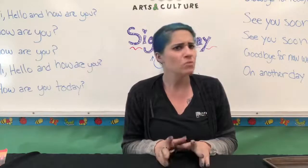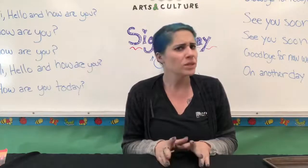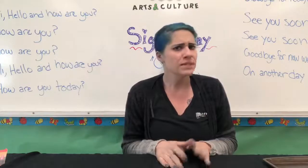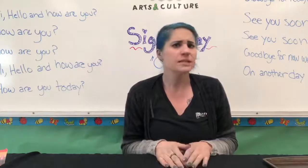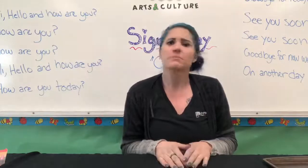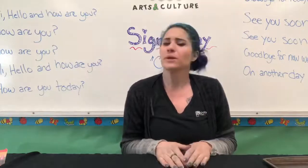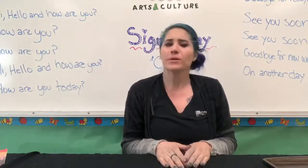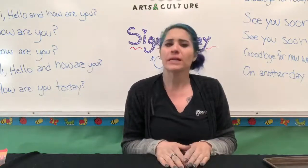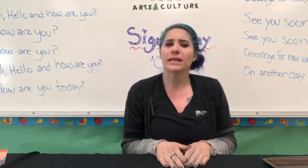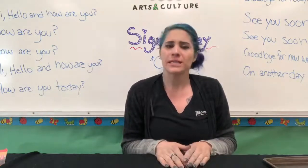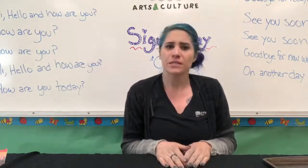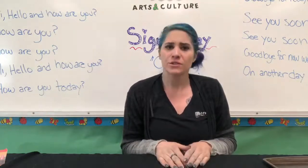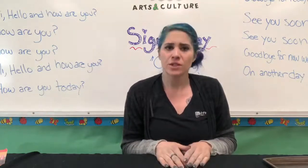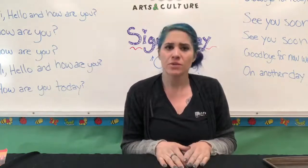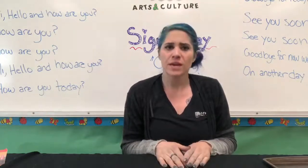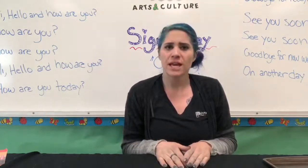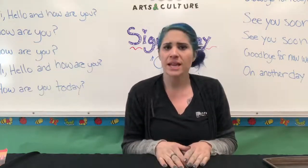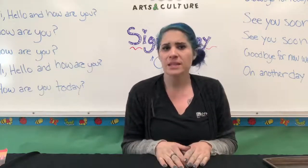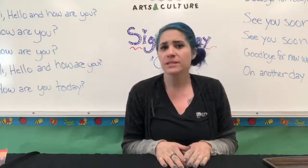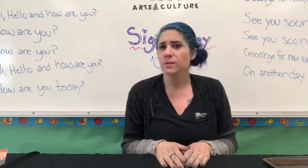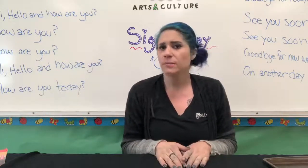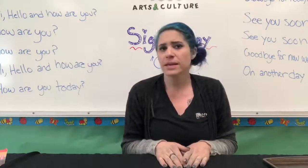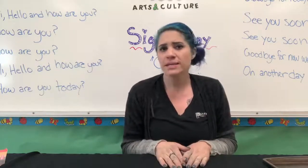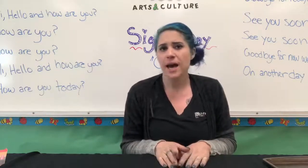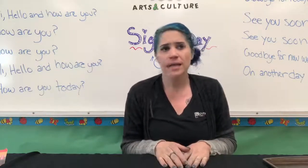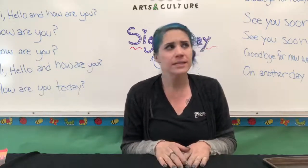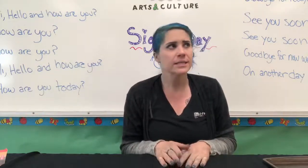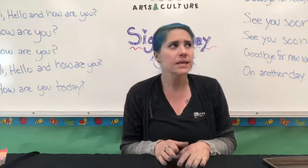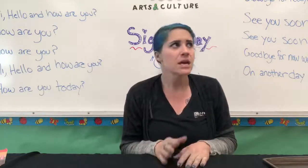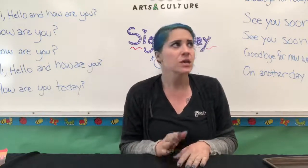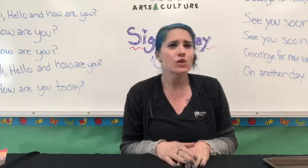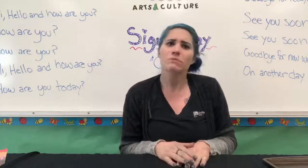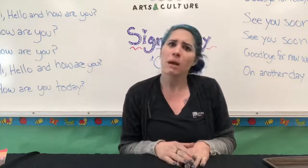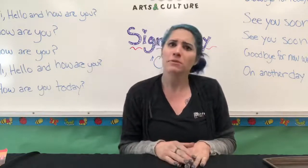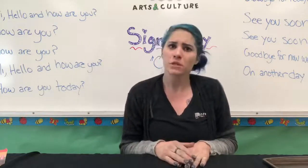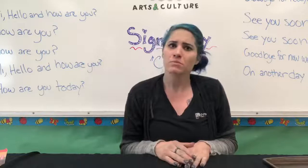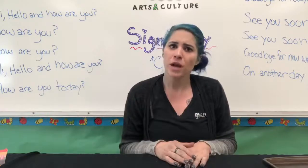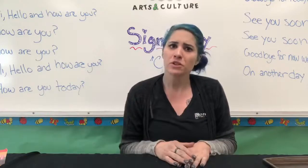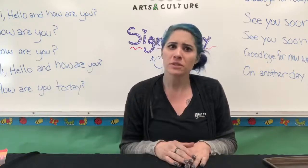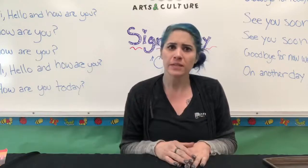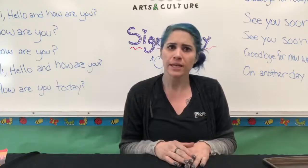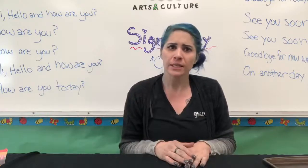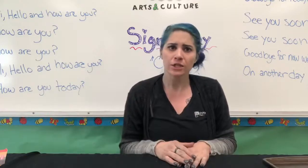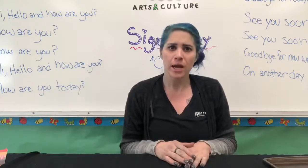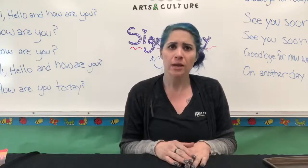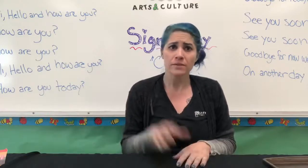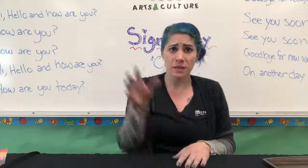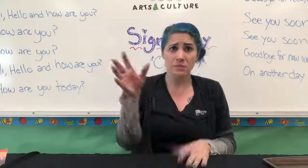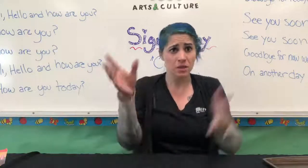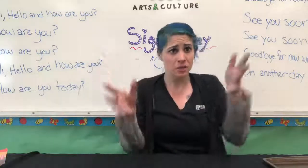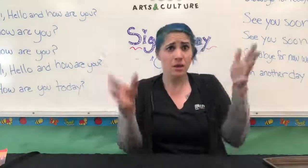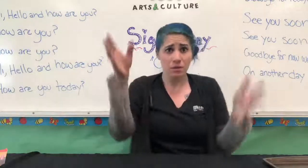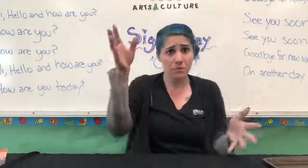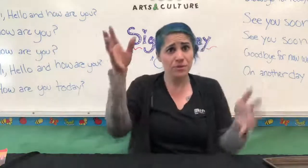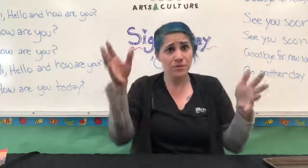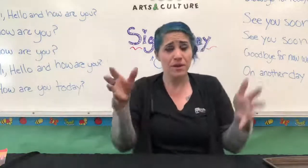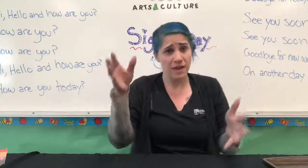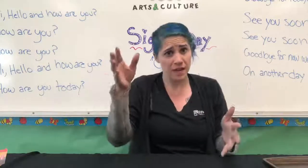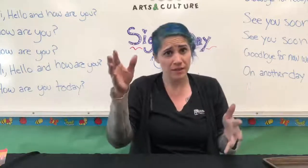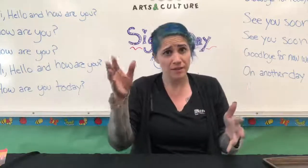really simple and really easy to do. And I like this one because honestly, you could probably do this project the second a child is able to move their hands.